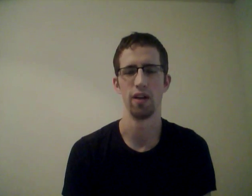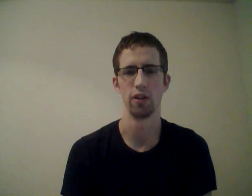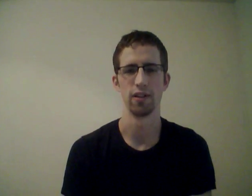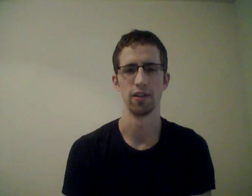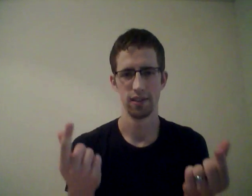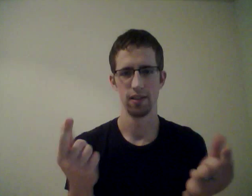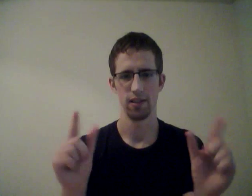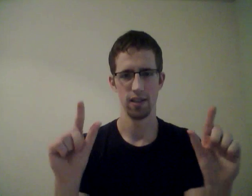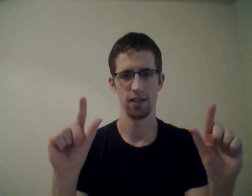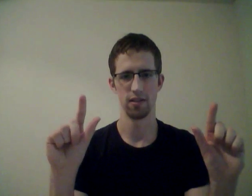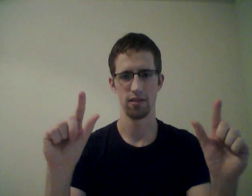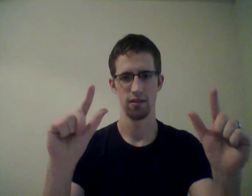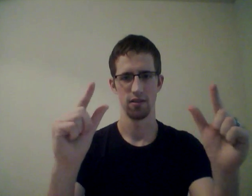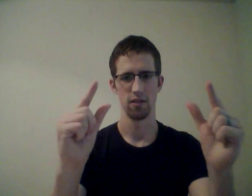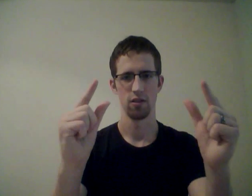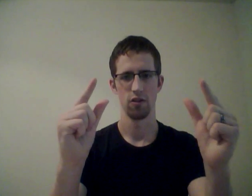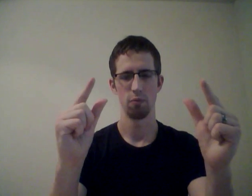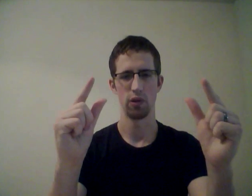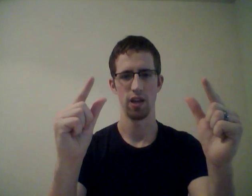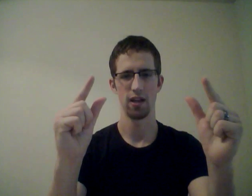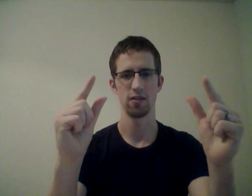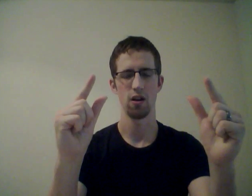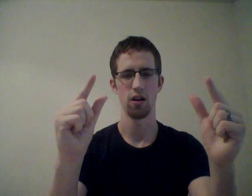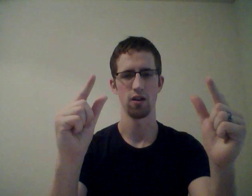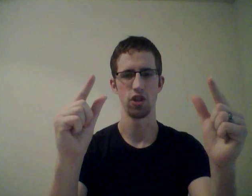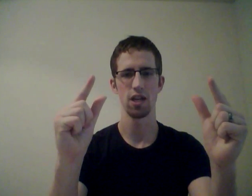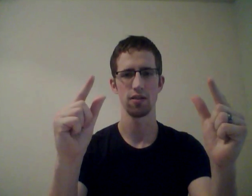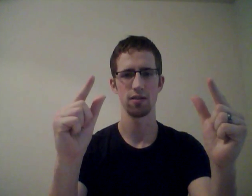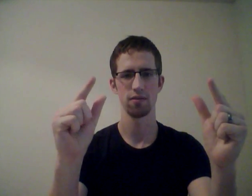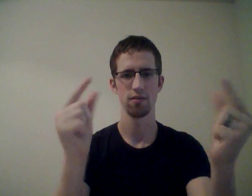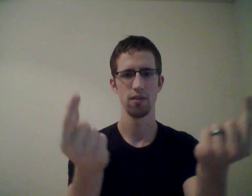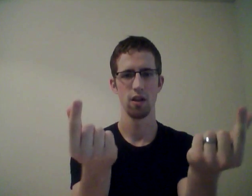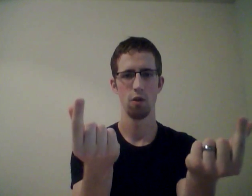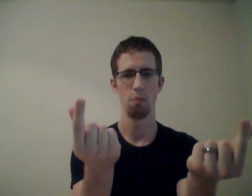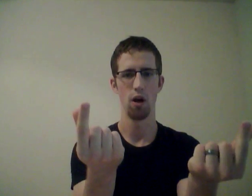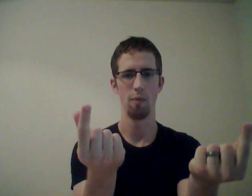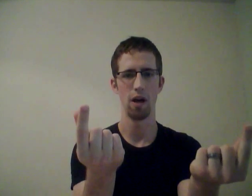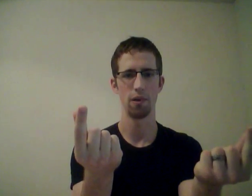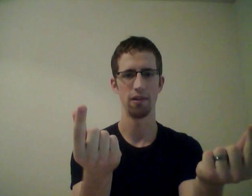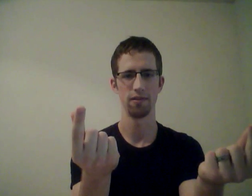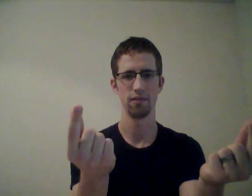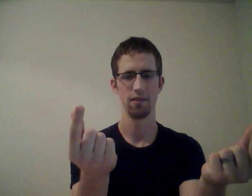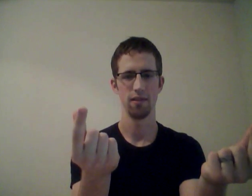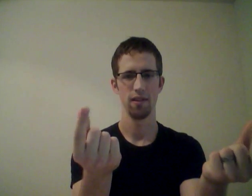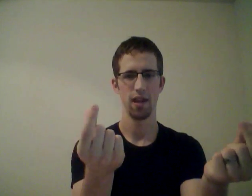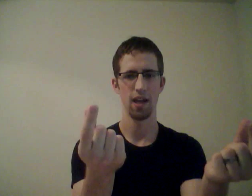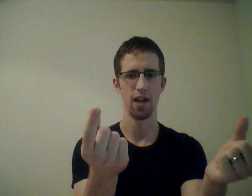Whatever. Is both hands are G's, palm up,